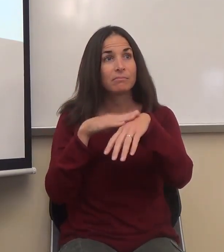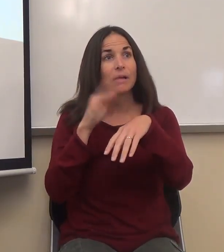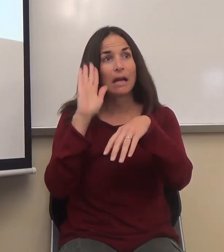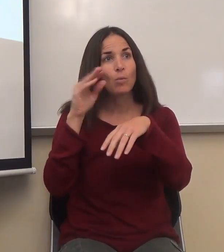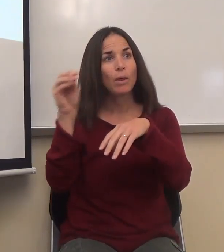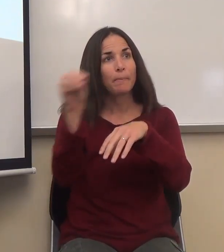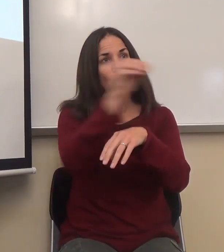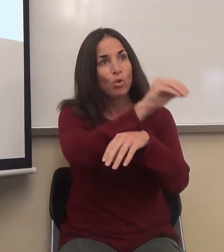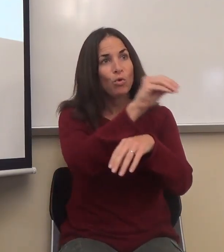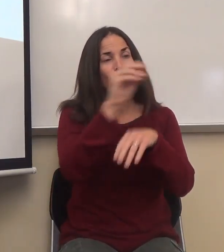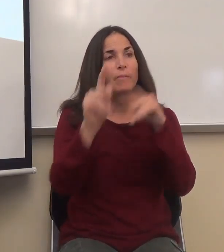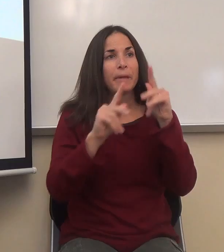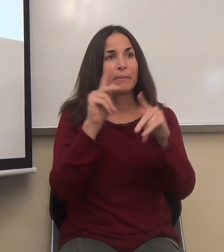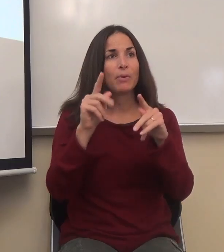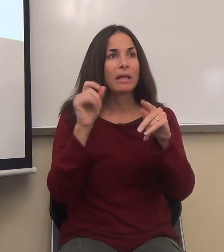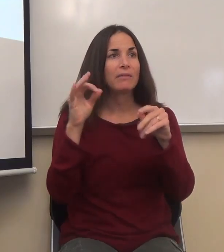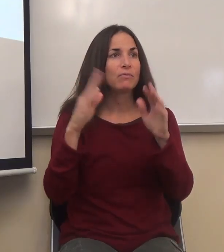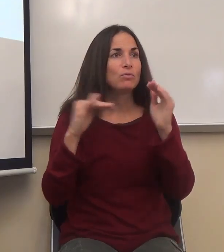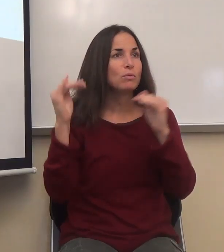too much noise going on in that corner of the room.